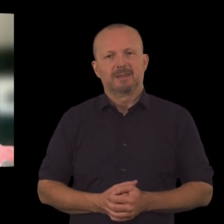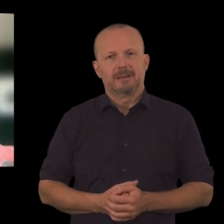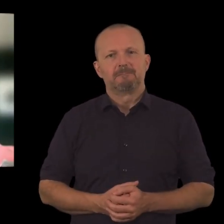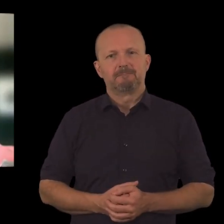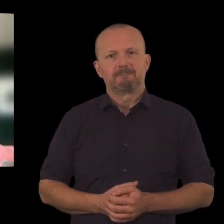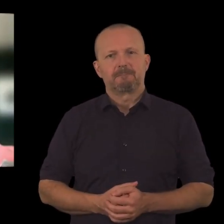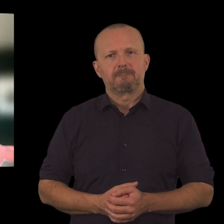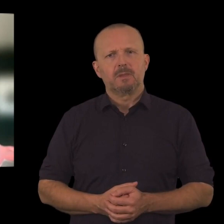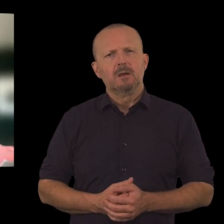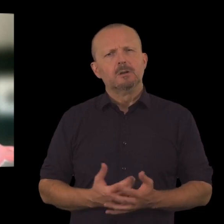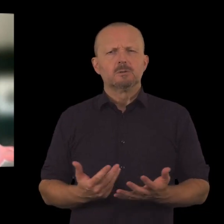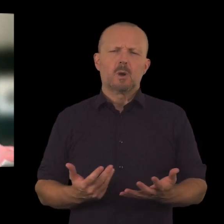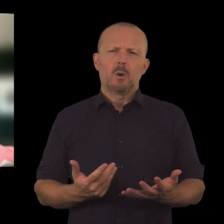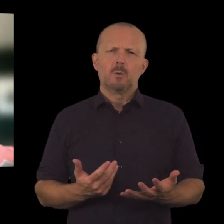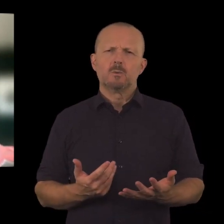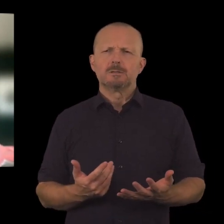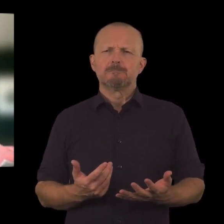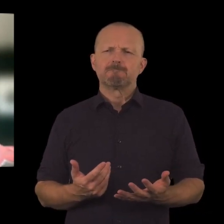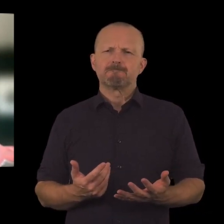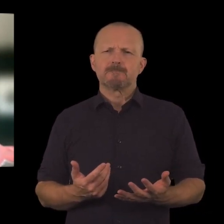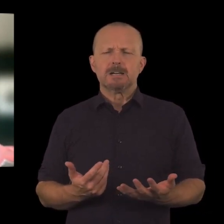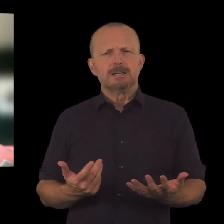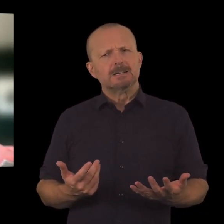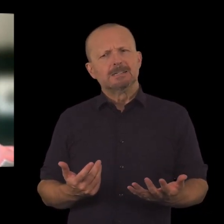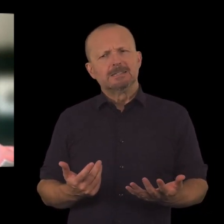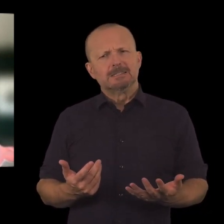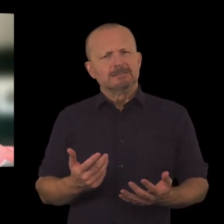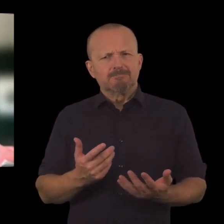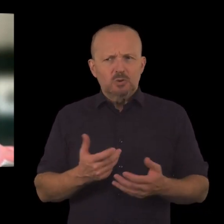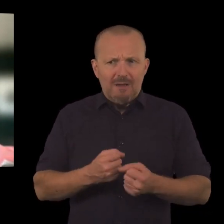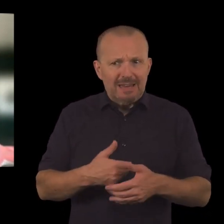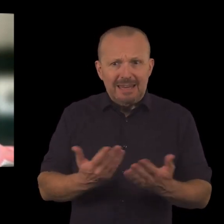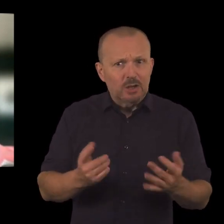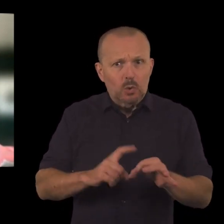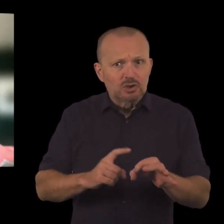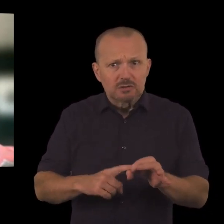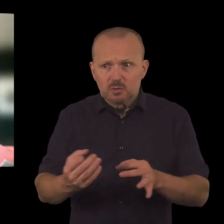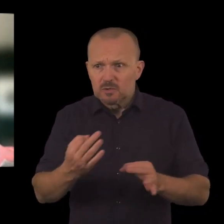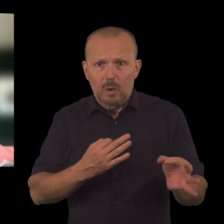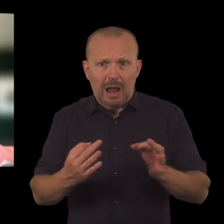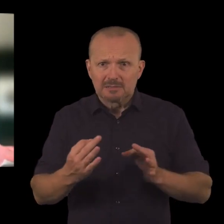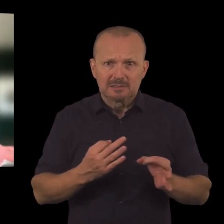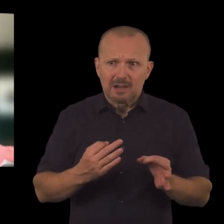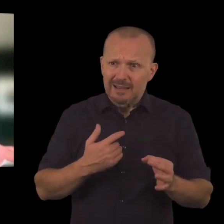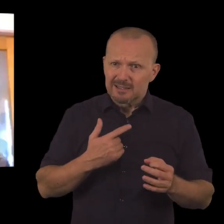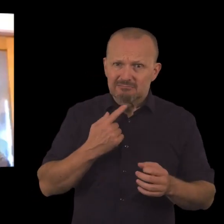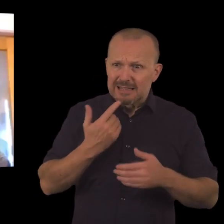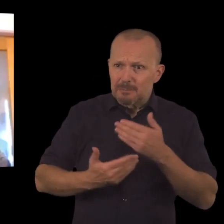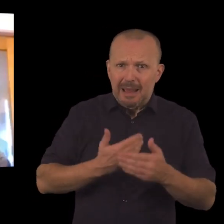about to say, often the people that say, I haven't done it for ages, turn out to be incredible performers. They